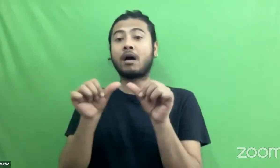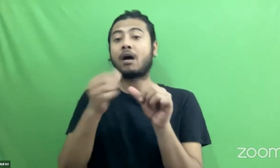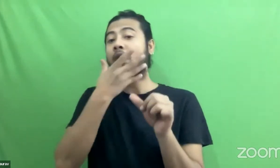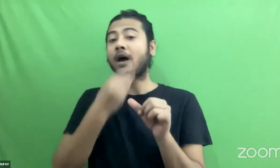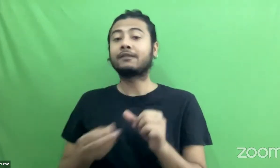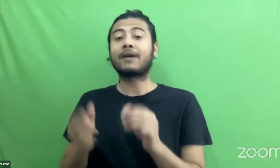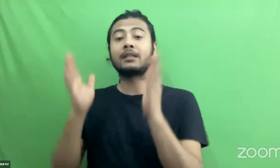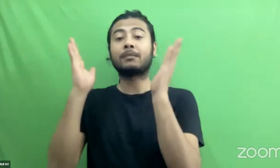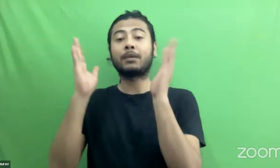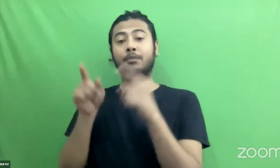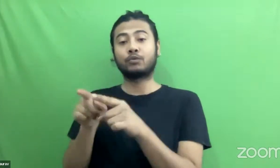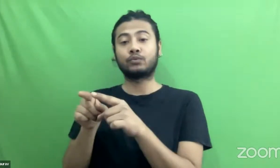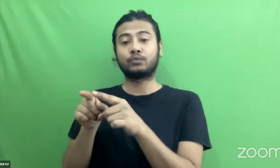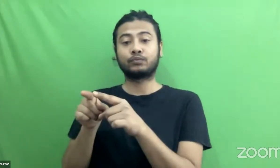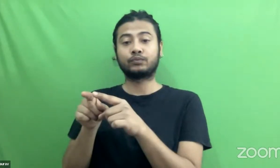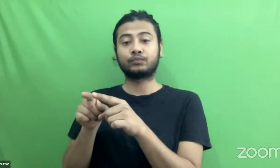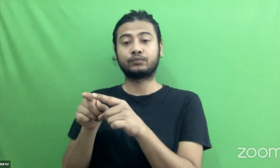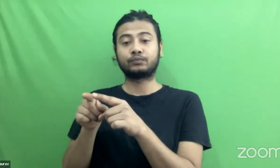You want me to share the picture?